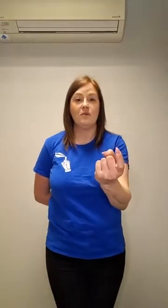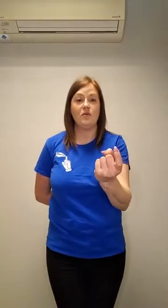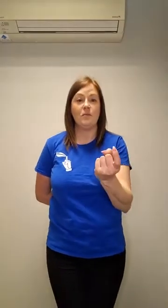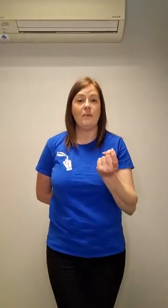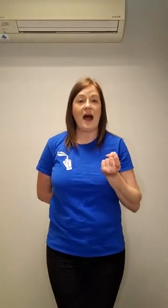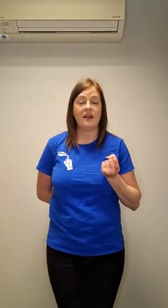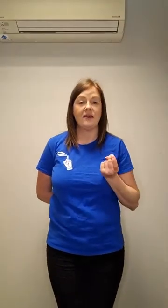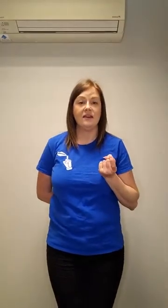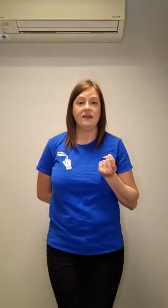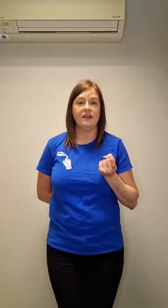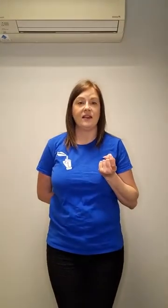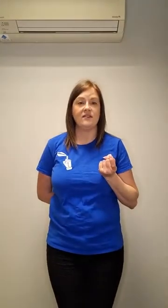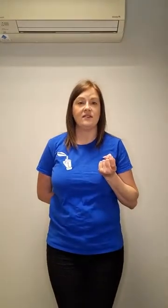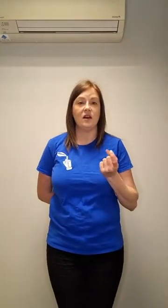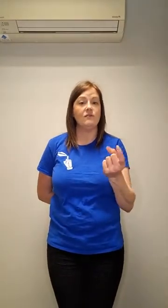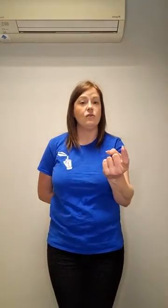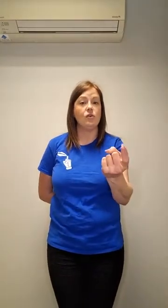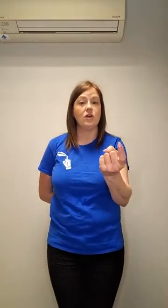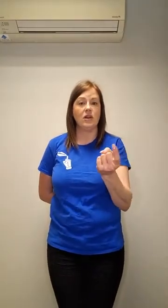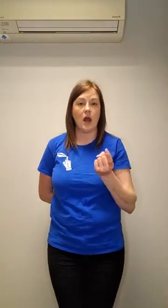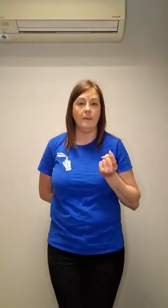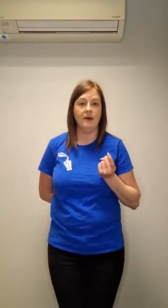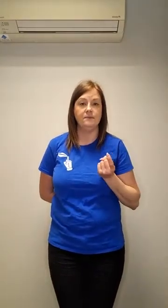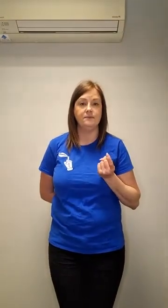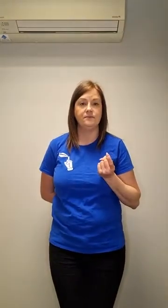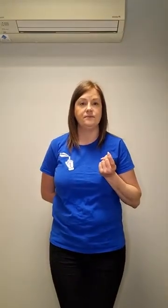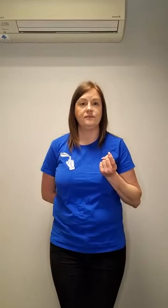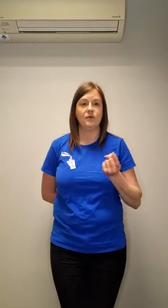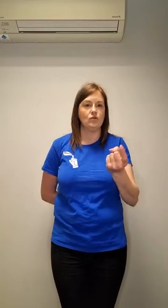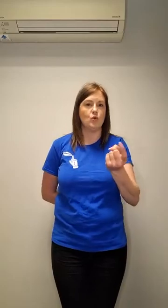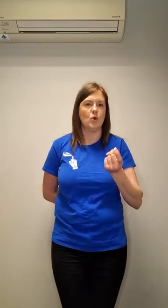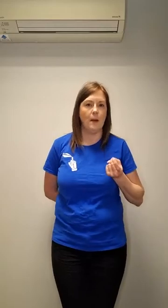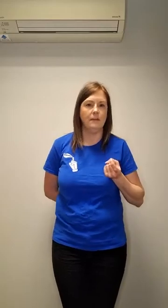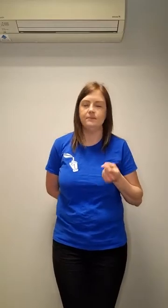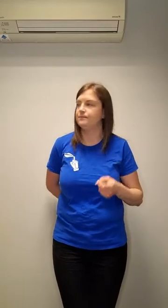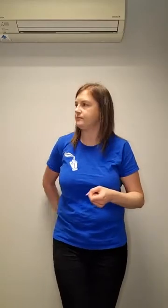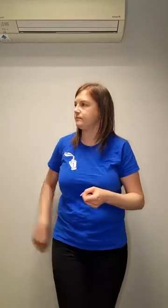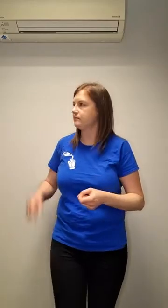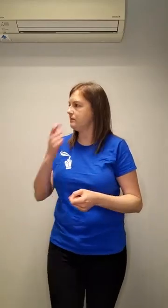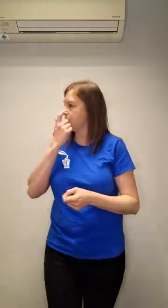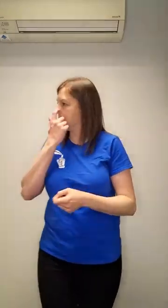move back, like in the sign for come, to come.